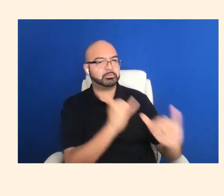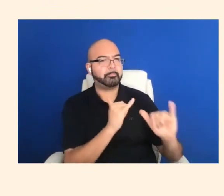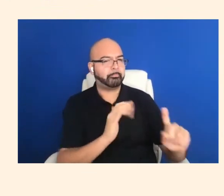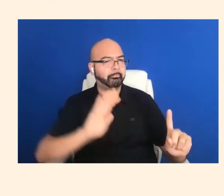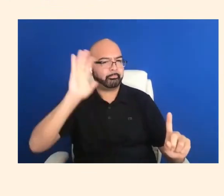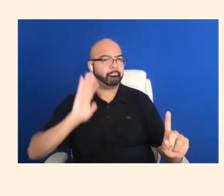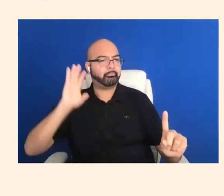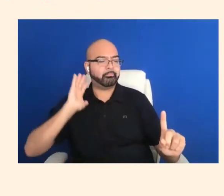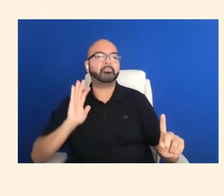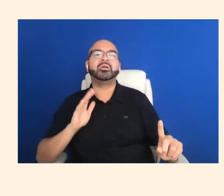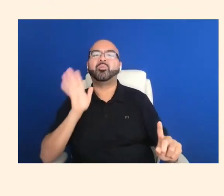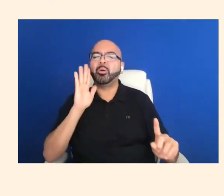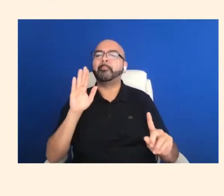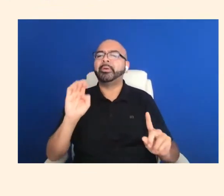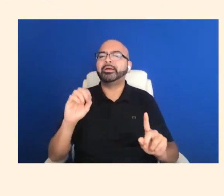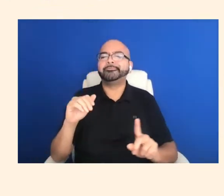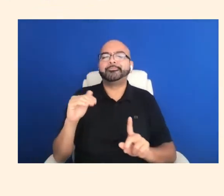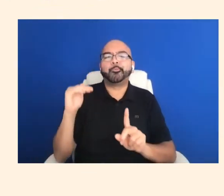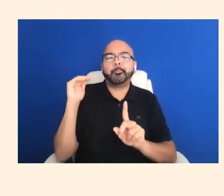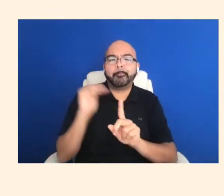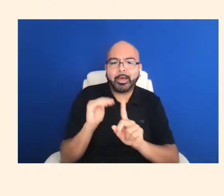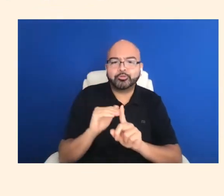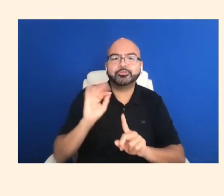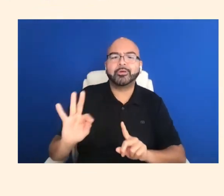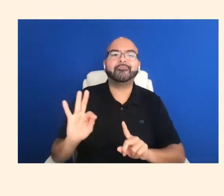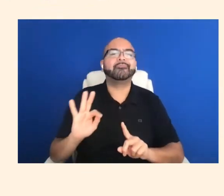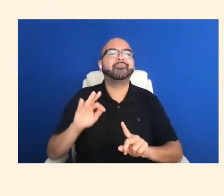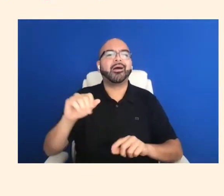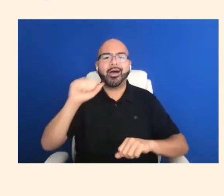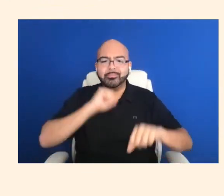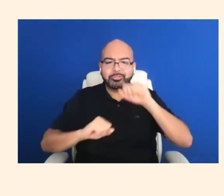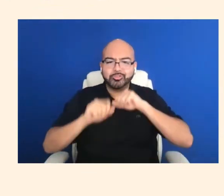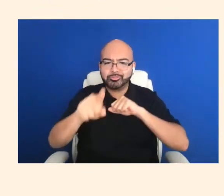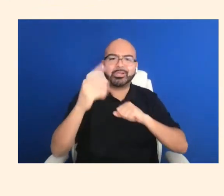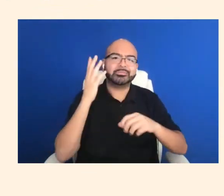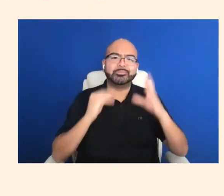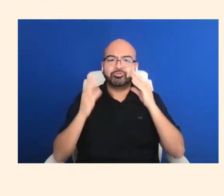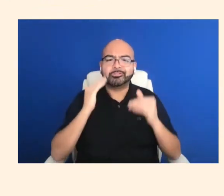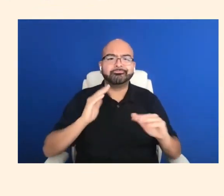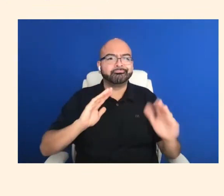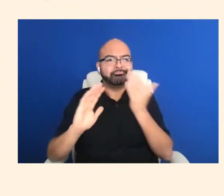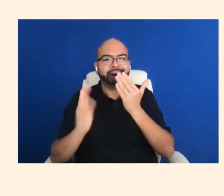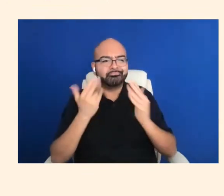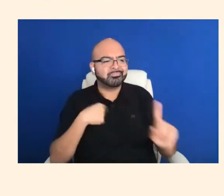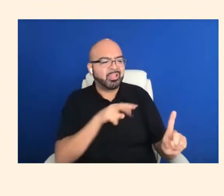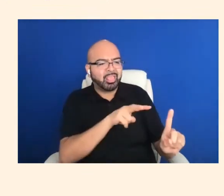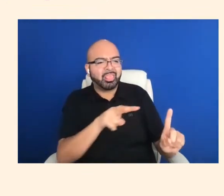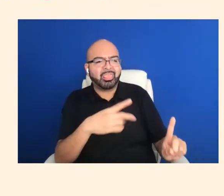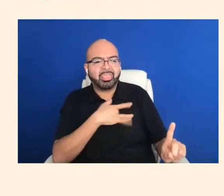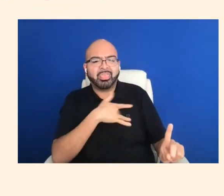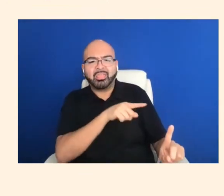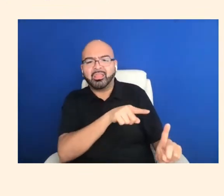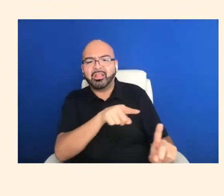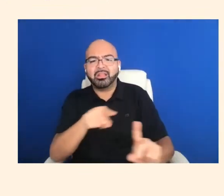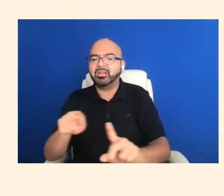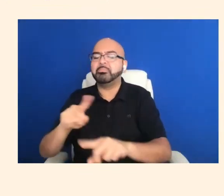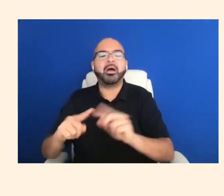that you face. But at the end of the day, as I tell people all the time, use